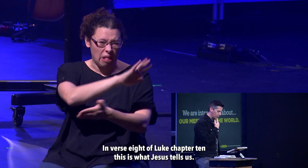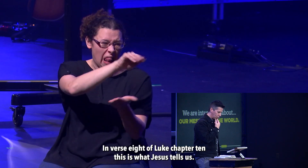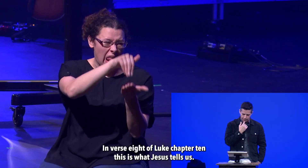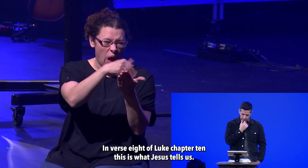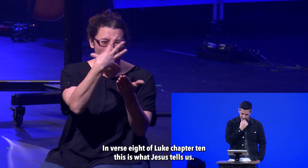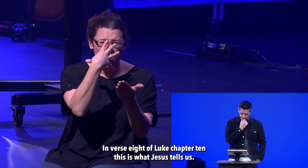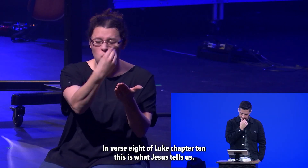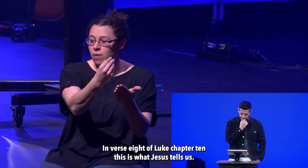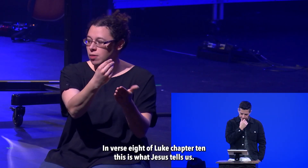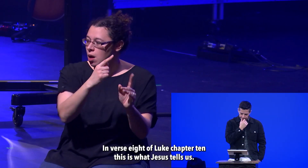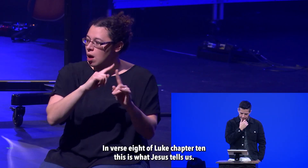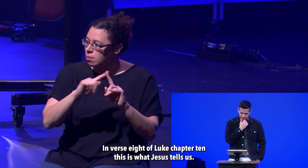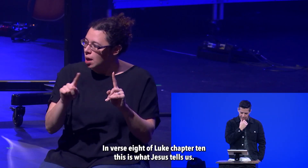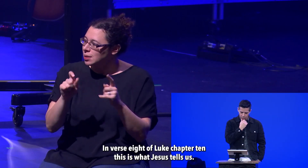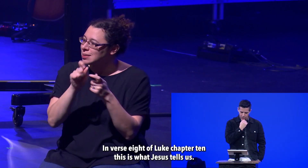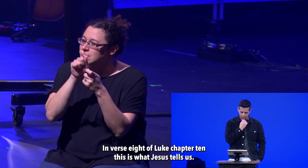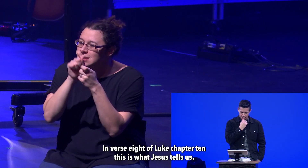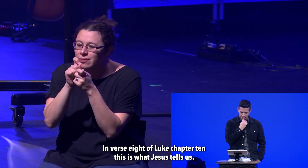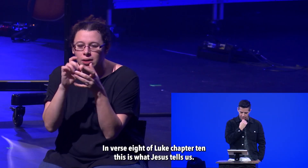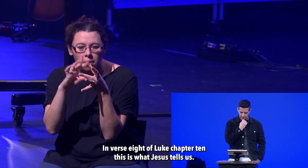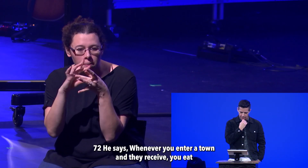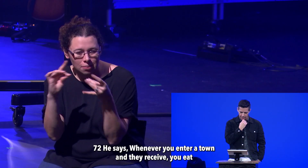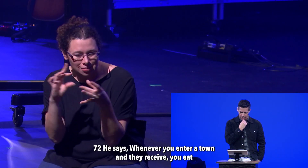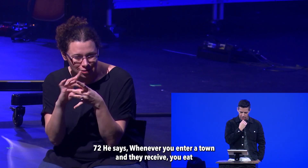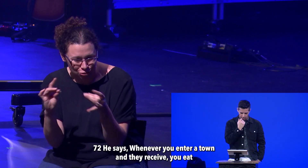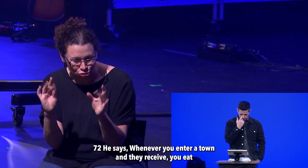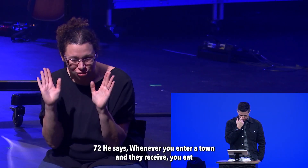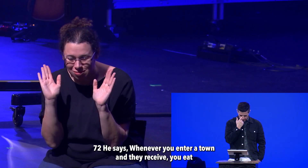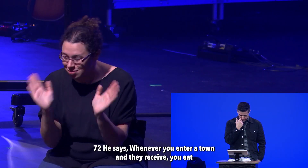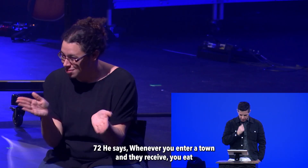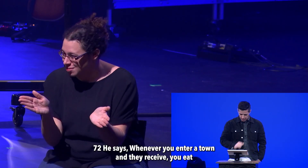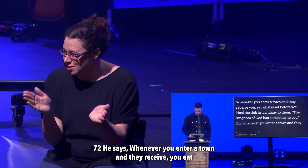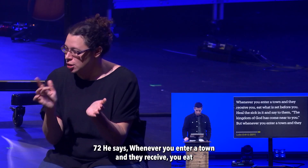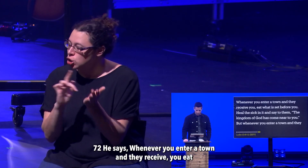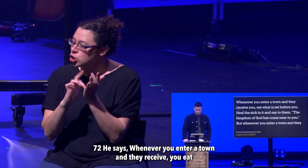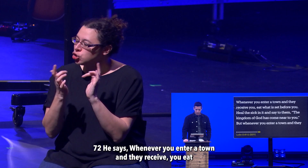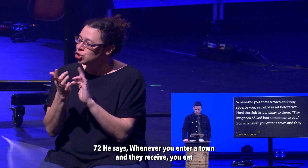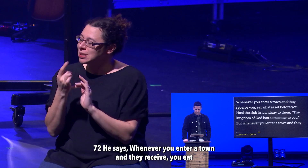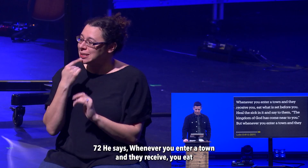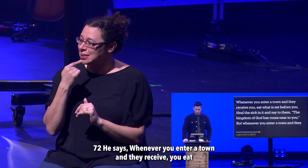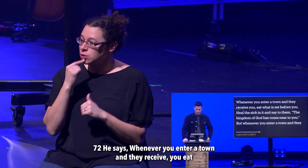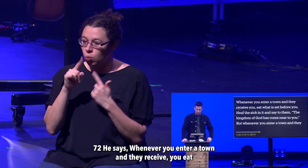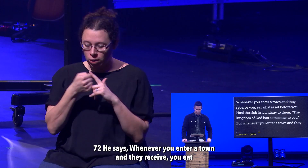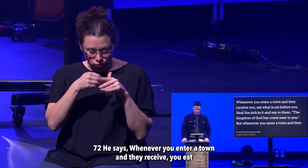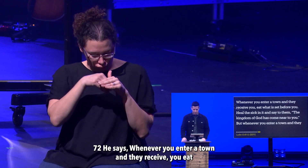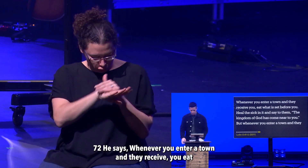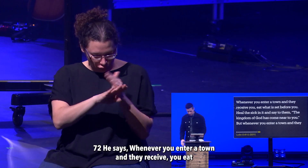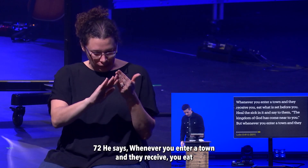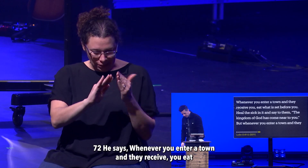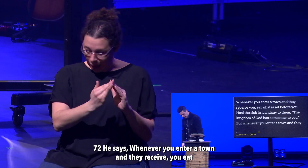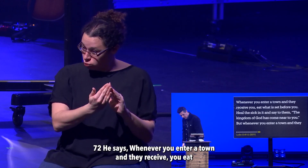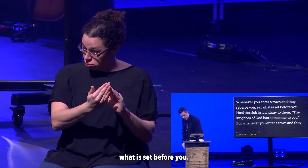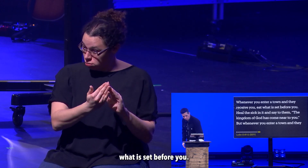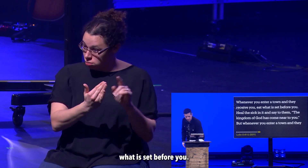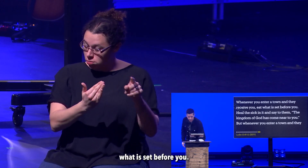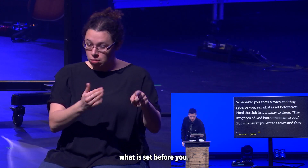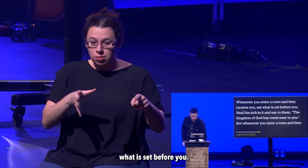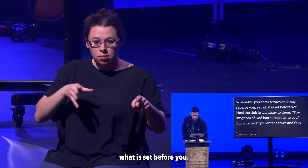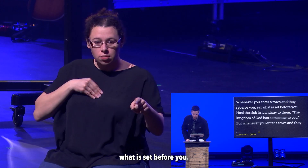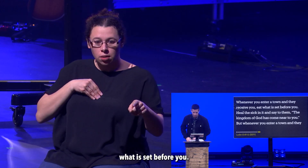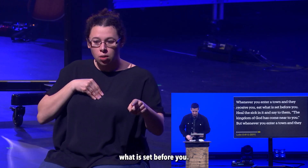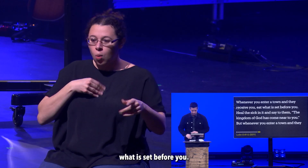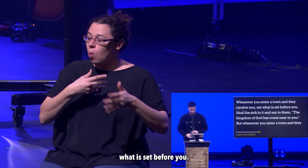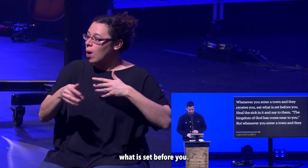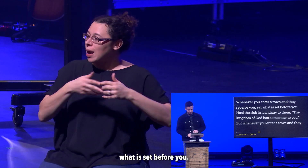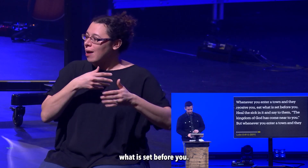8 of Luke chapter 10, this is what Jesus tells his 72. He says, whenever you enter a town and they receive you, eat what is set